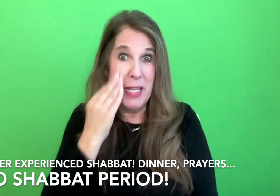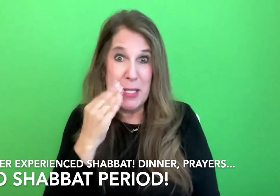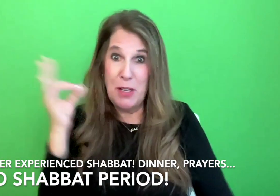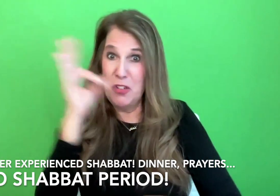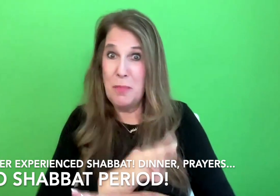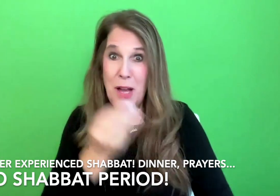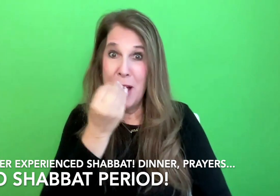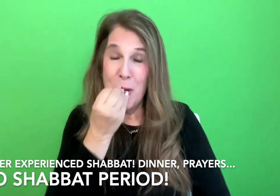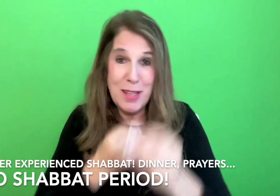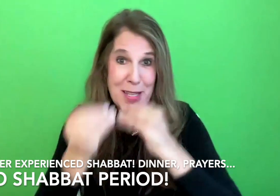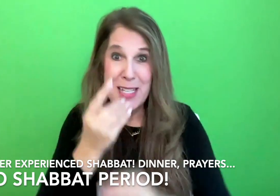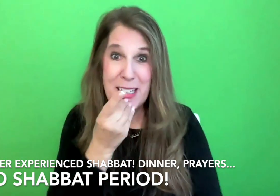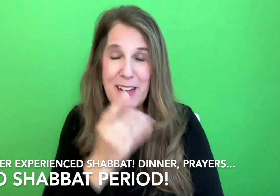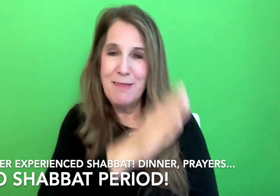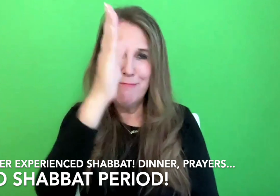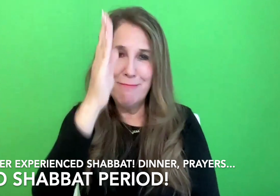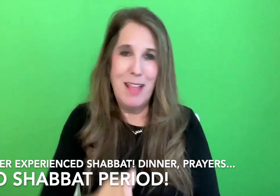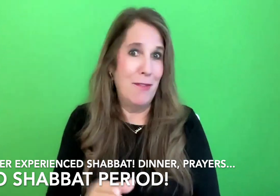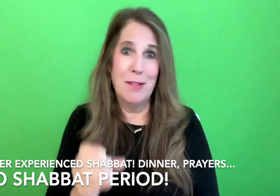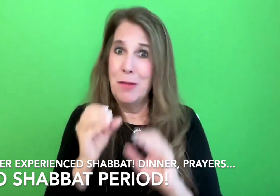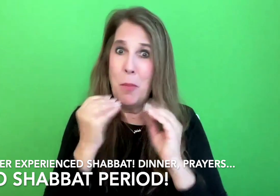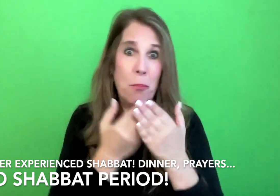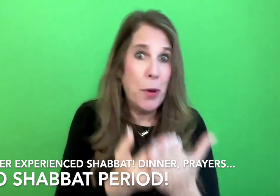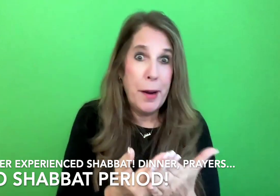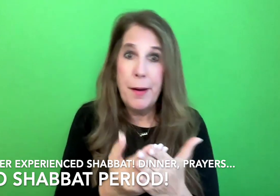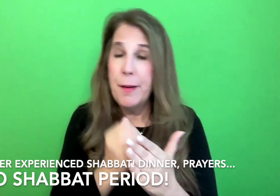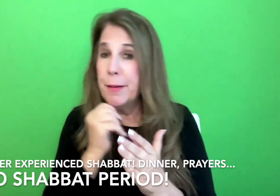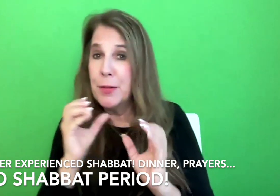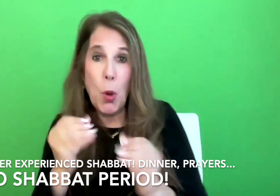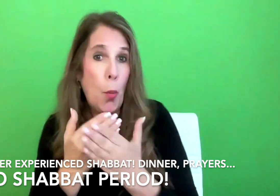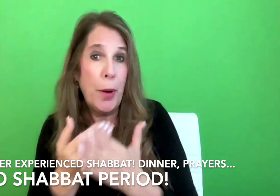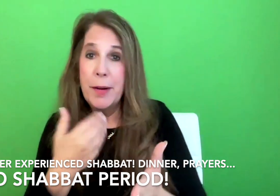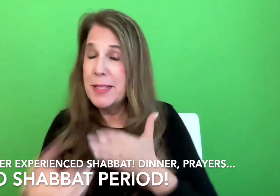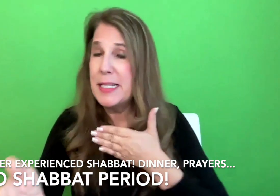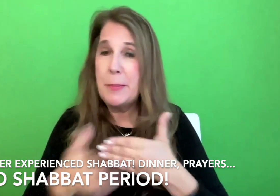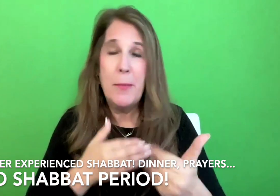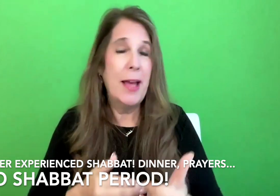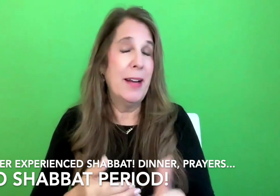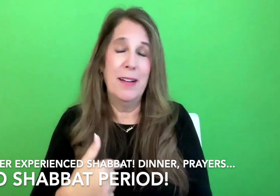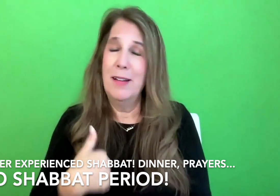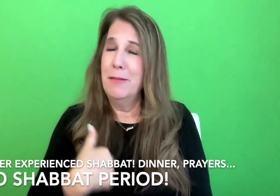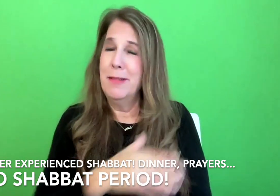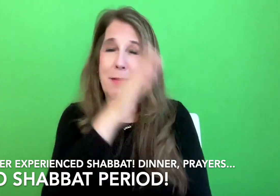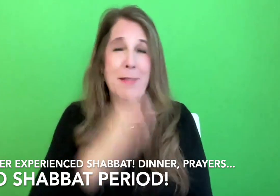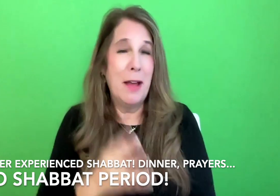period. Prayers or no prayers, candlelighting or no candlelighting, no Shabbat meal